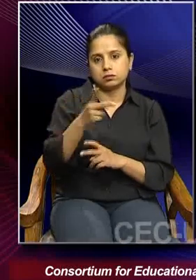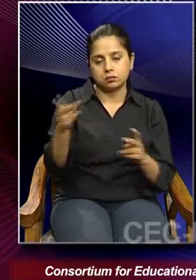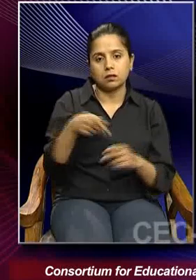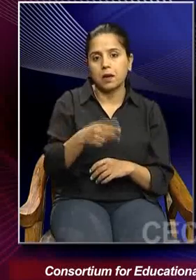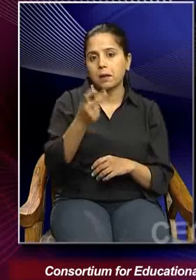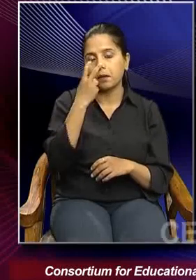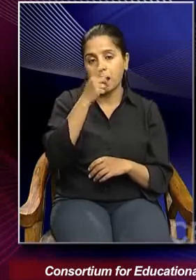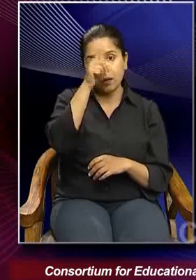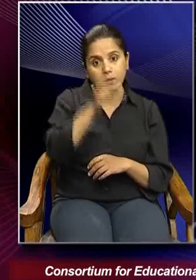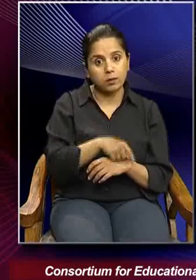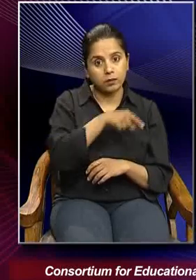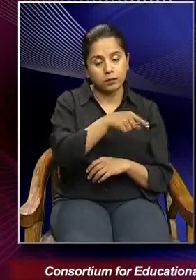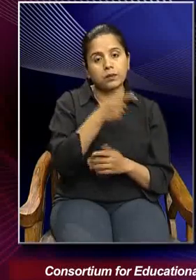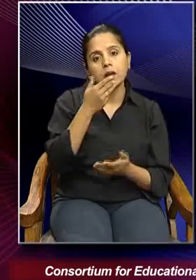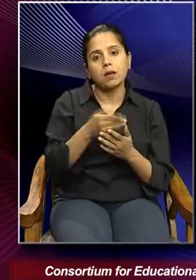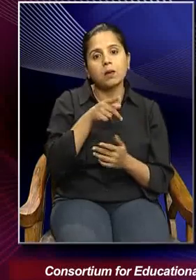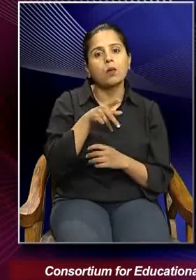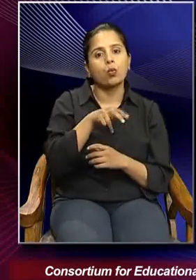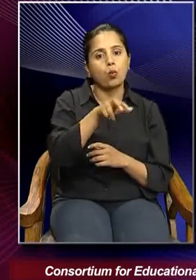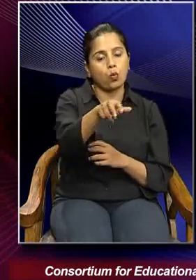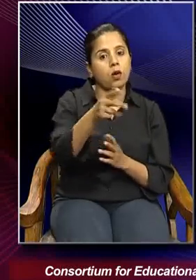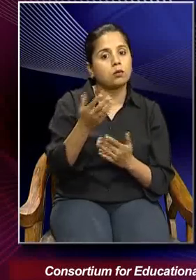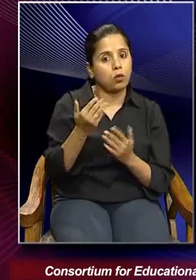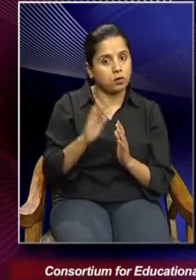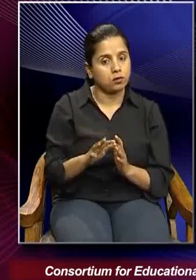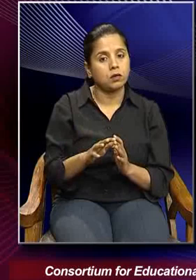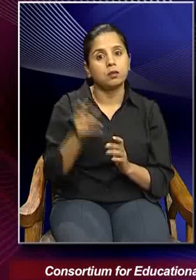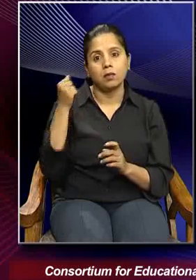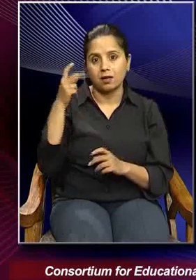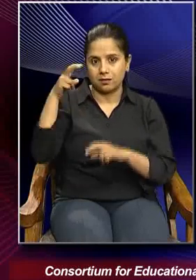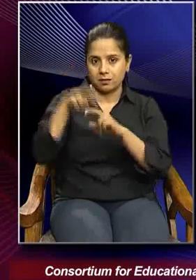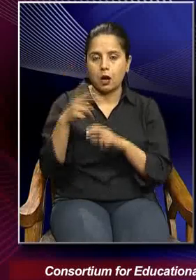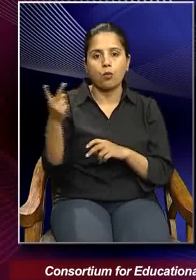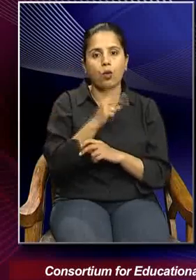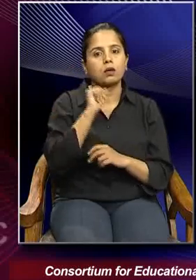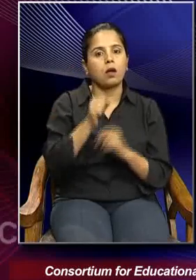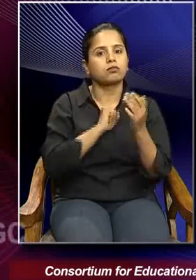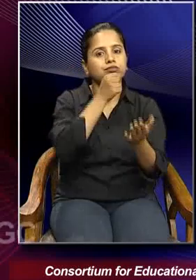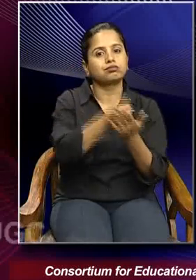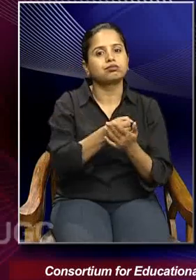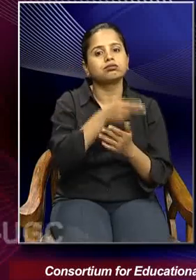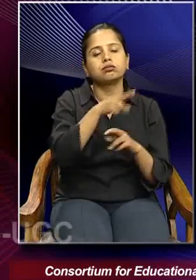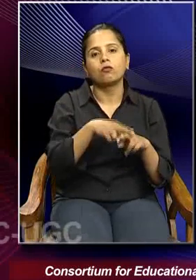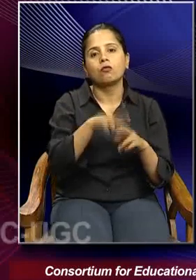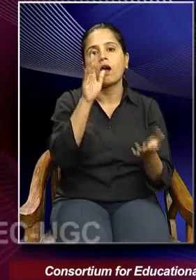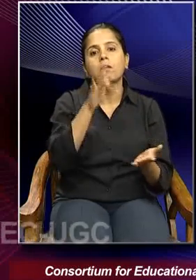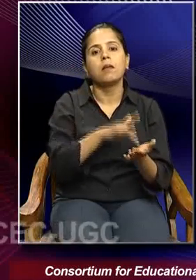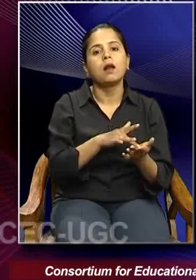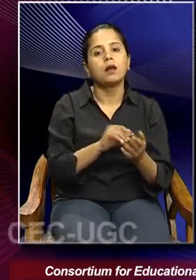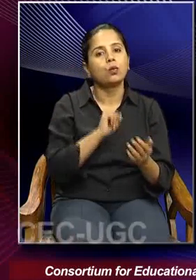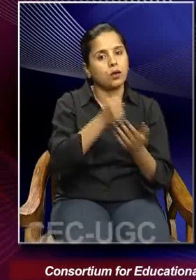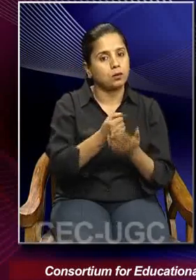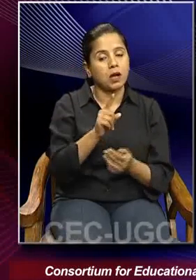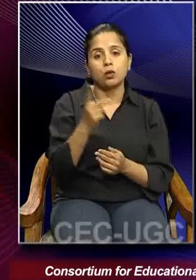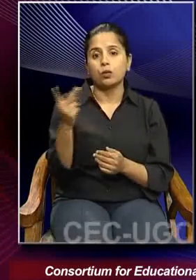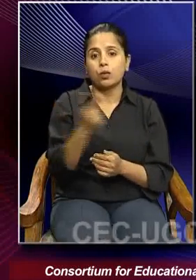blind man may walk, and thus both can reach to the destination, though neither